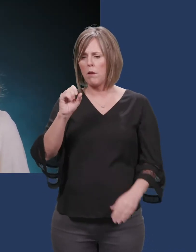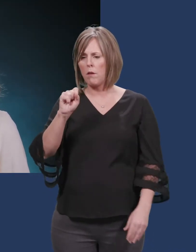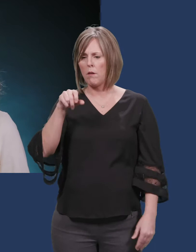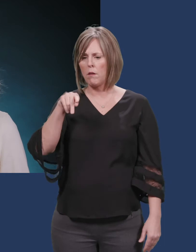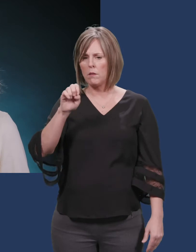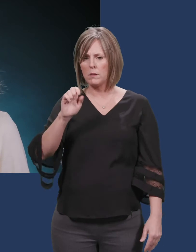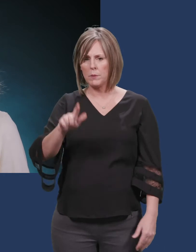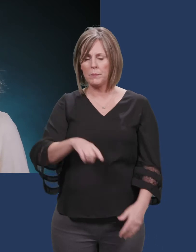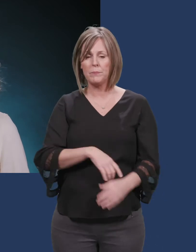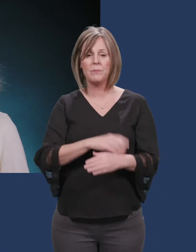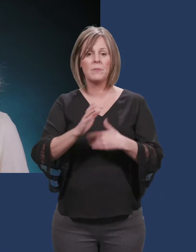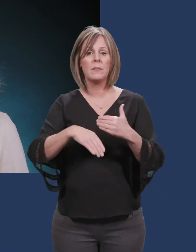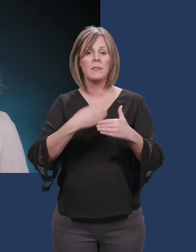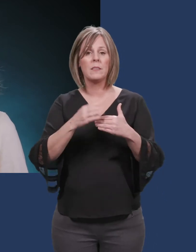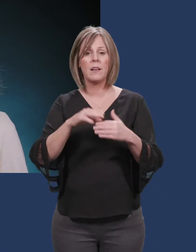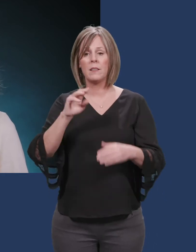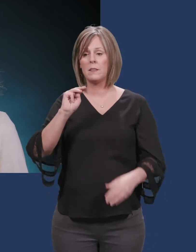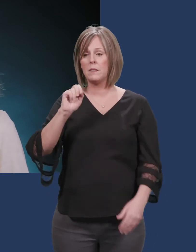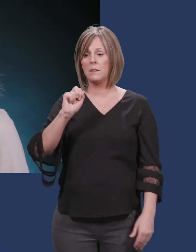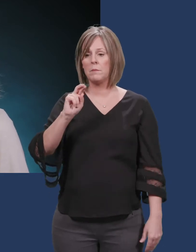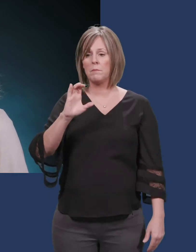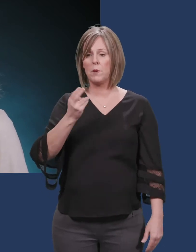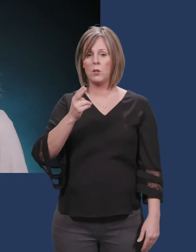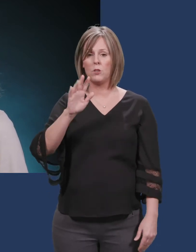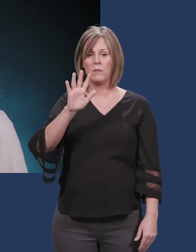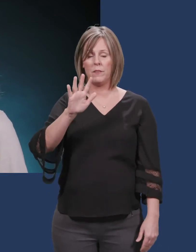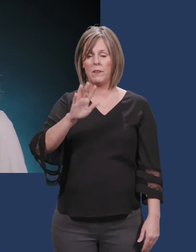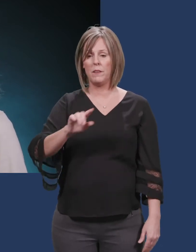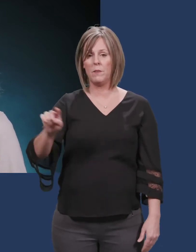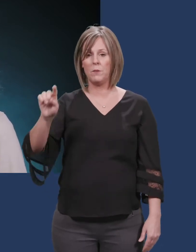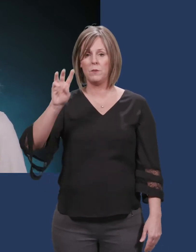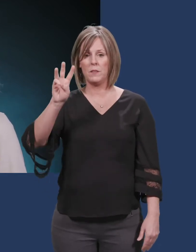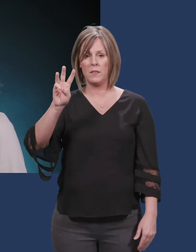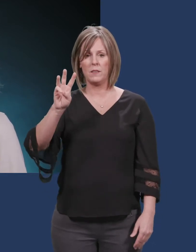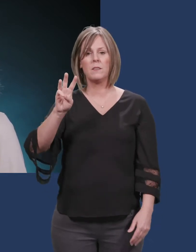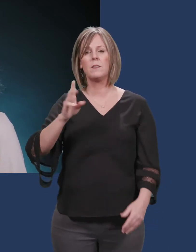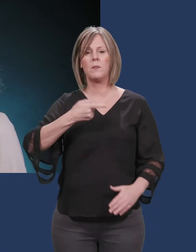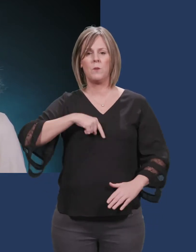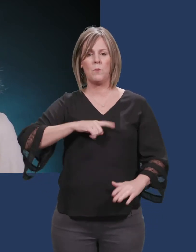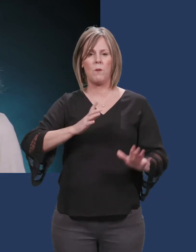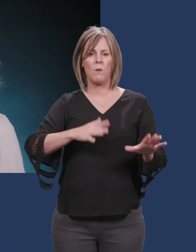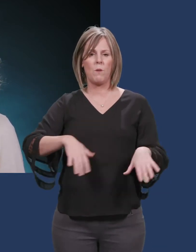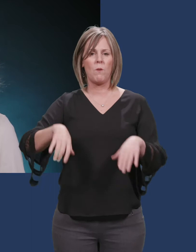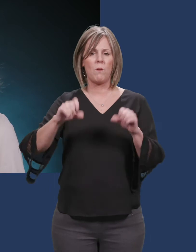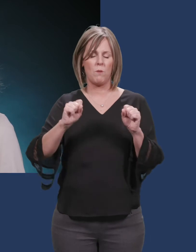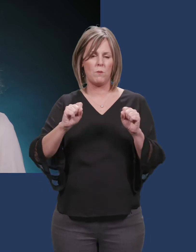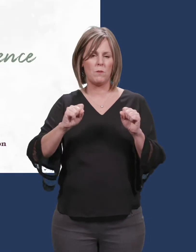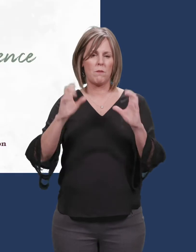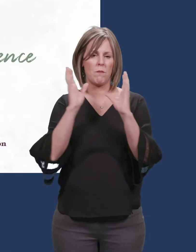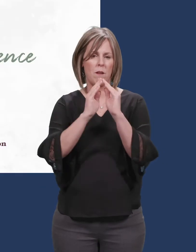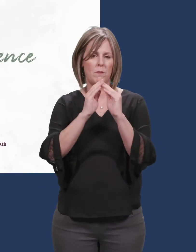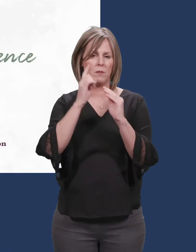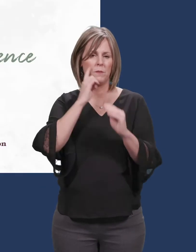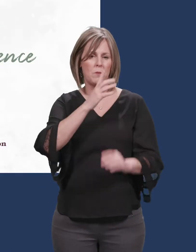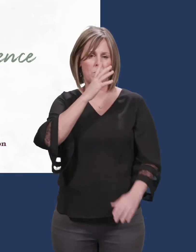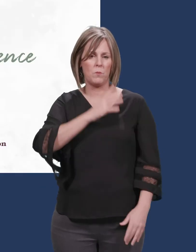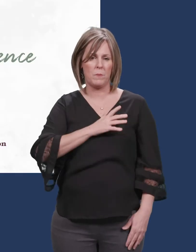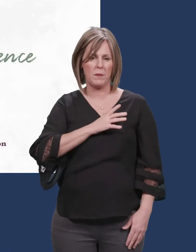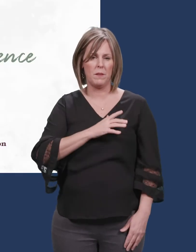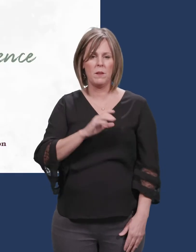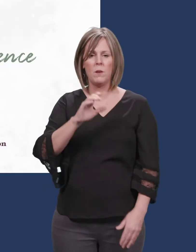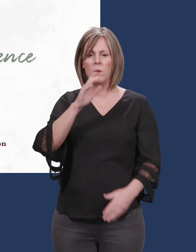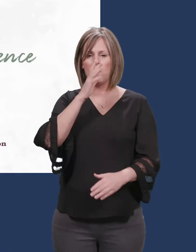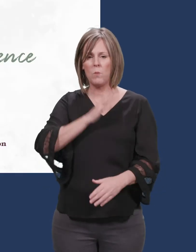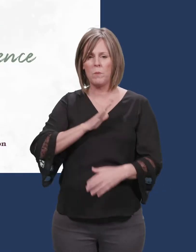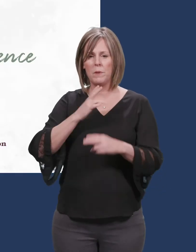is hosting a conference March the 5th and 6th with author and speaker Courtney Doctor, who wrote the book Steadfast. There'll be a time of singing